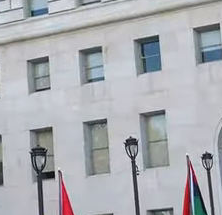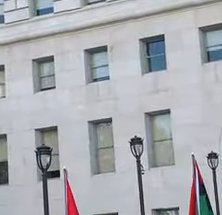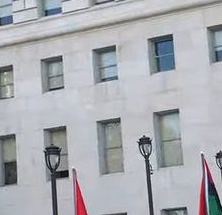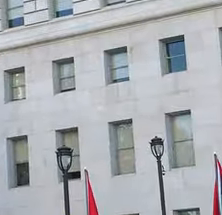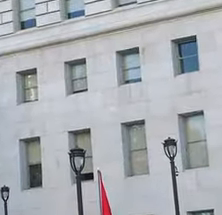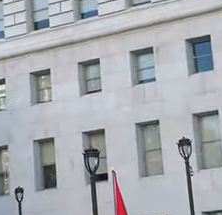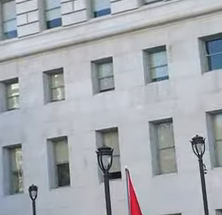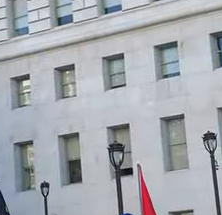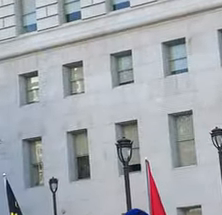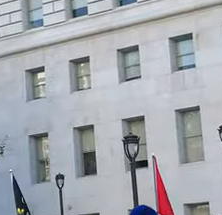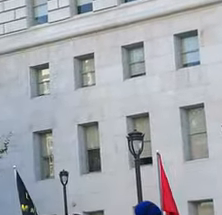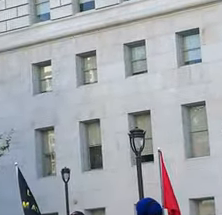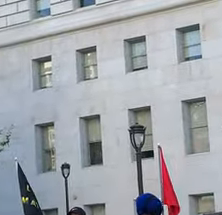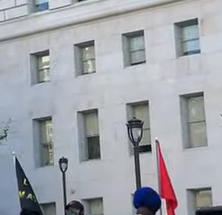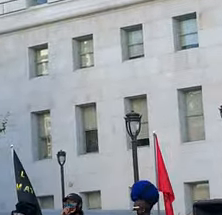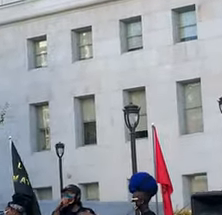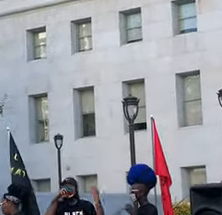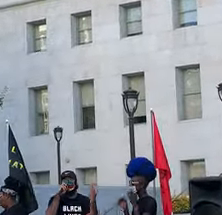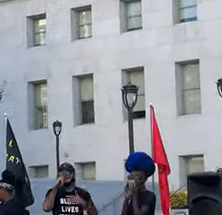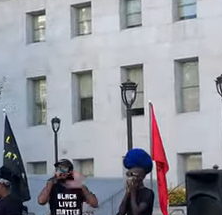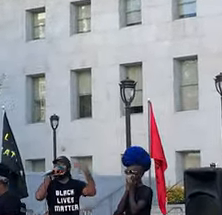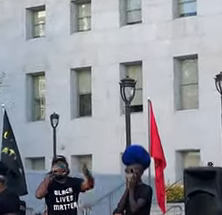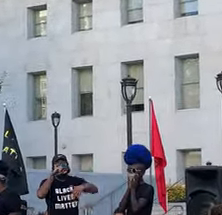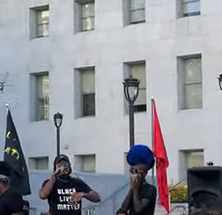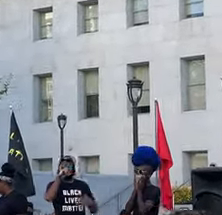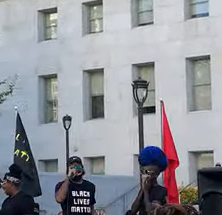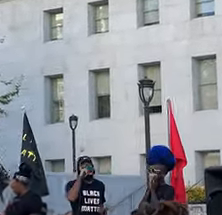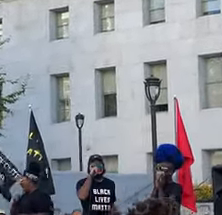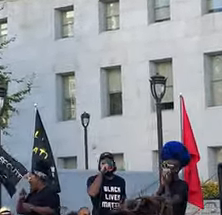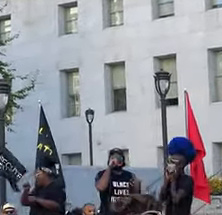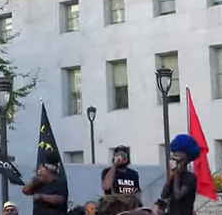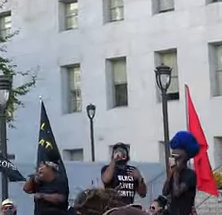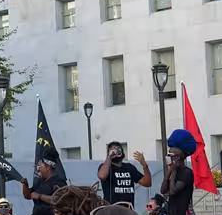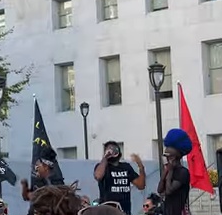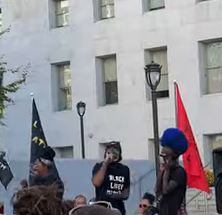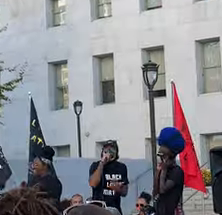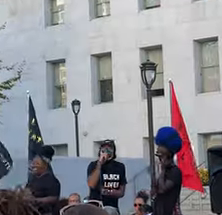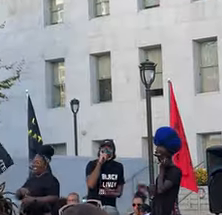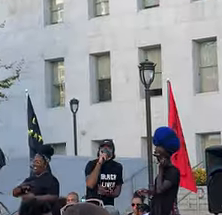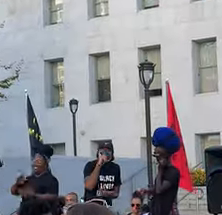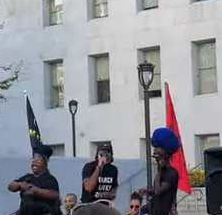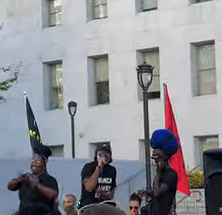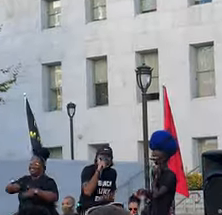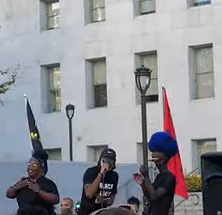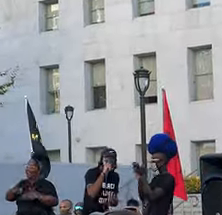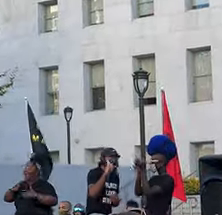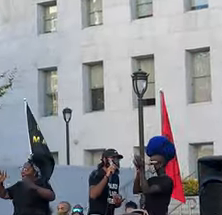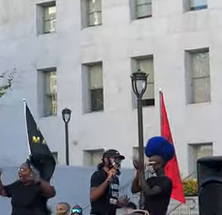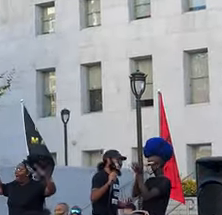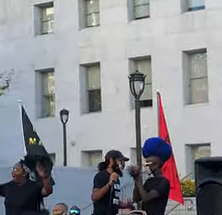artist who's about to offer with us right now. Her love and joy and everything. Make some noise!